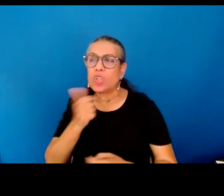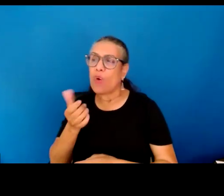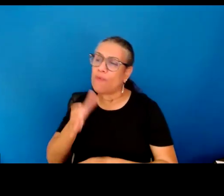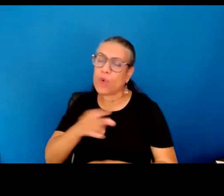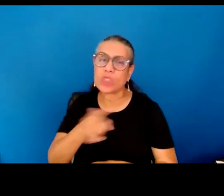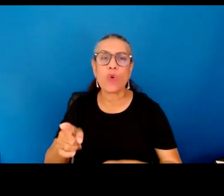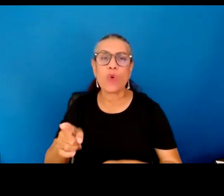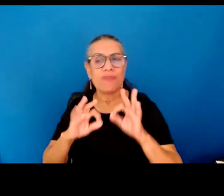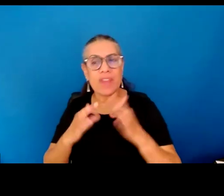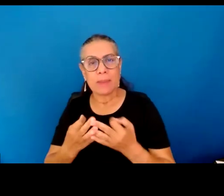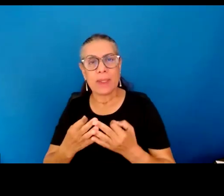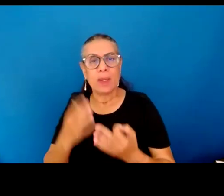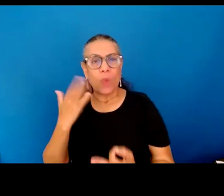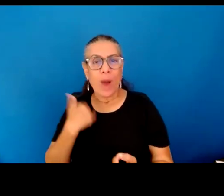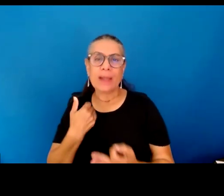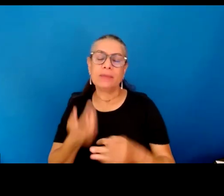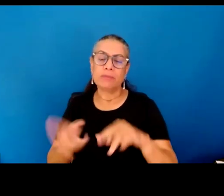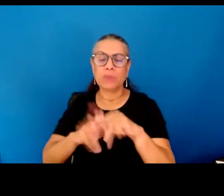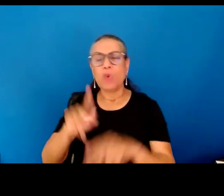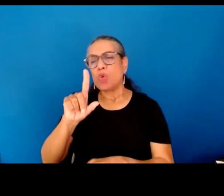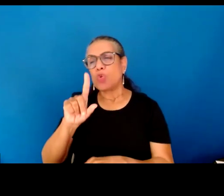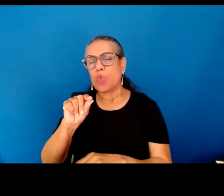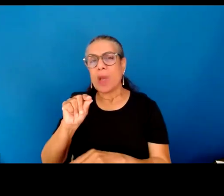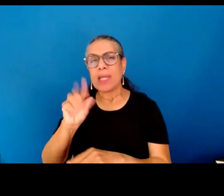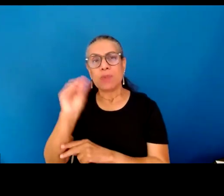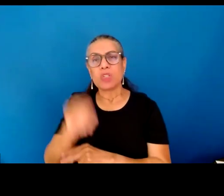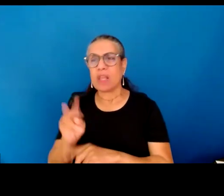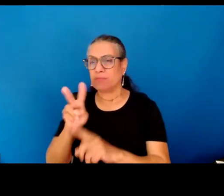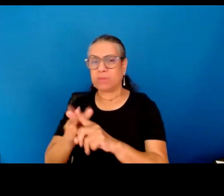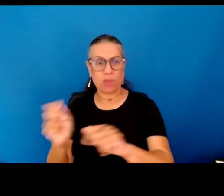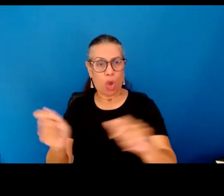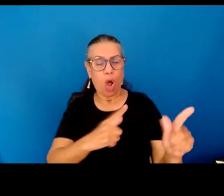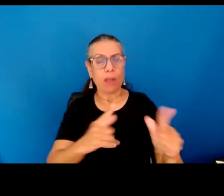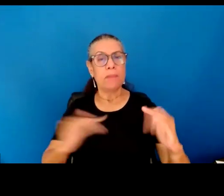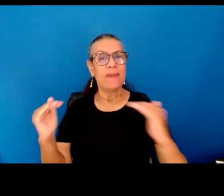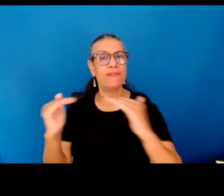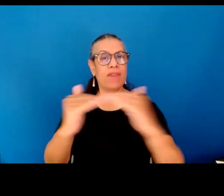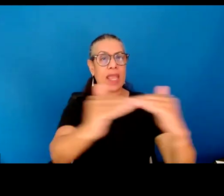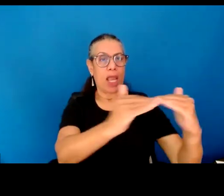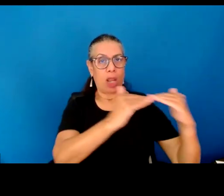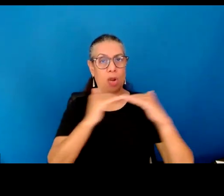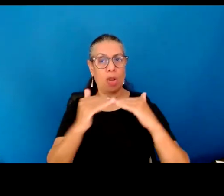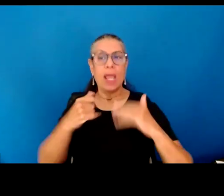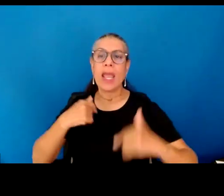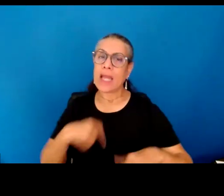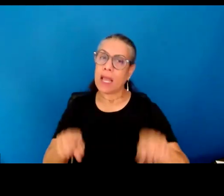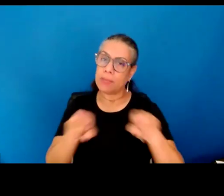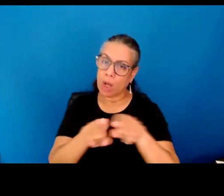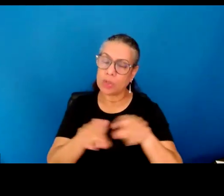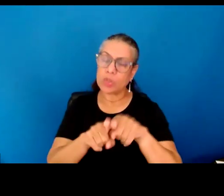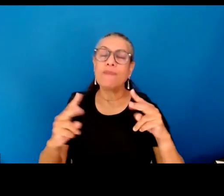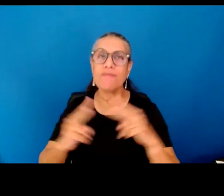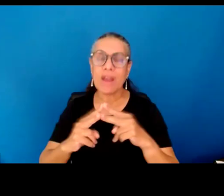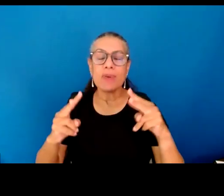have to do that. By doing 20% across the board, you're going to ensure fairness across the system. And I am also really,